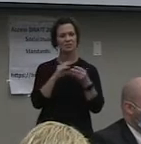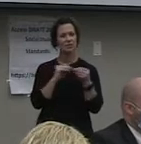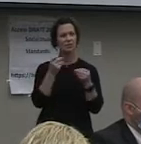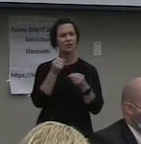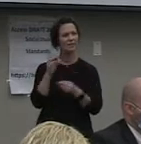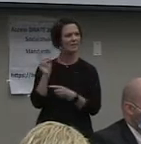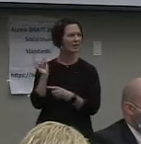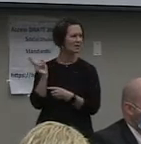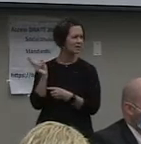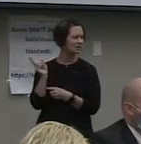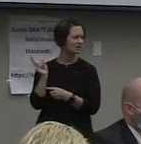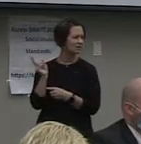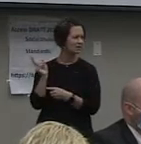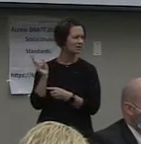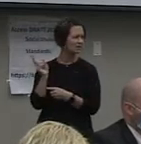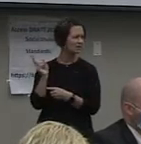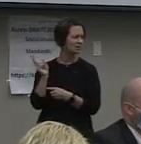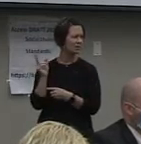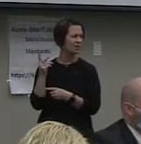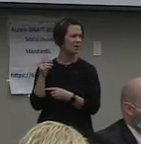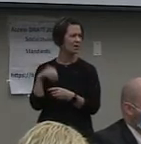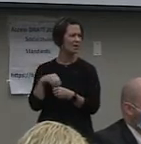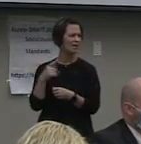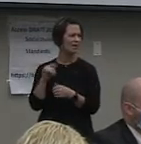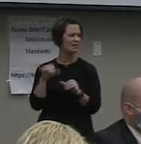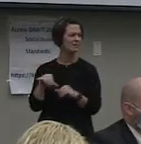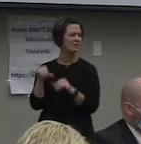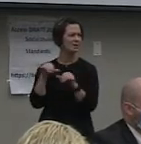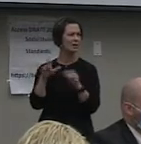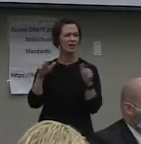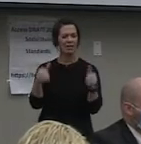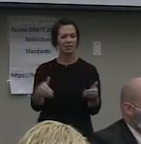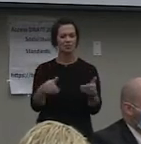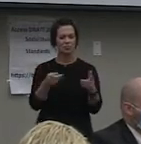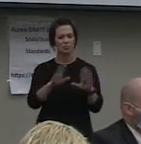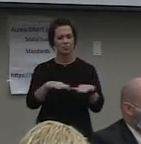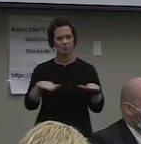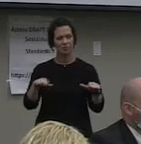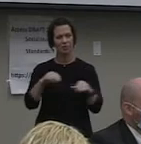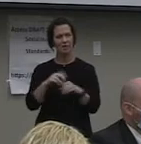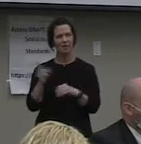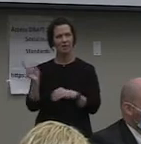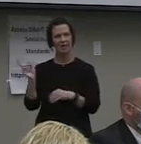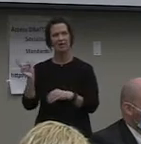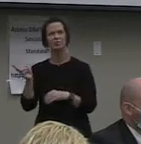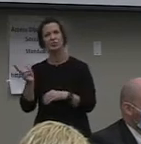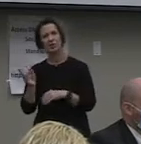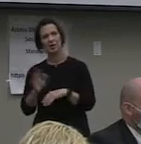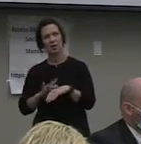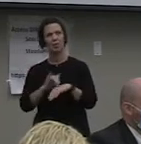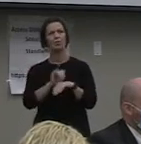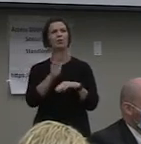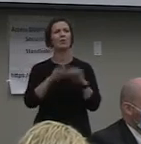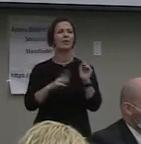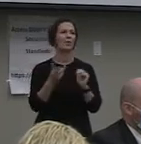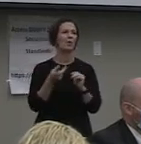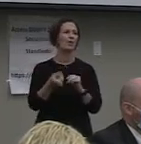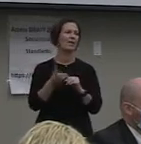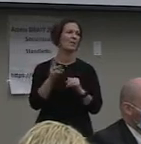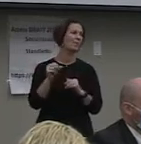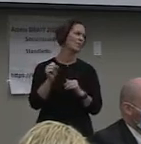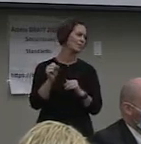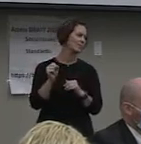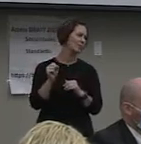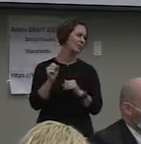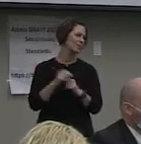and I think that what we start to do now with these new standards is introduce children to the story of history way earlier than they were. I think multiple times in the standard